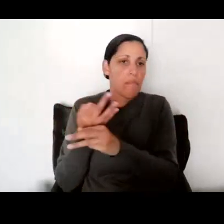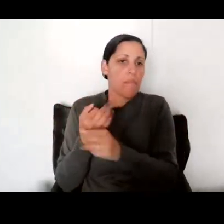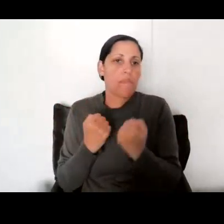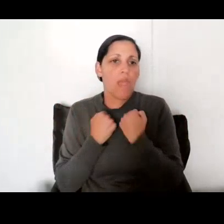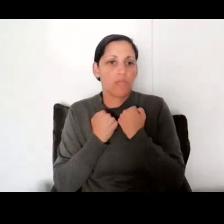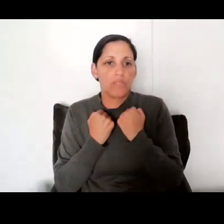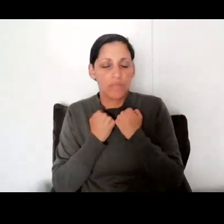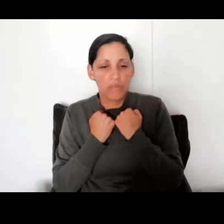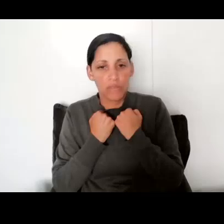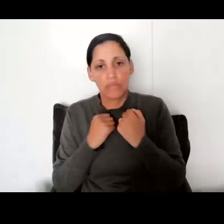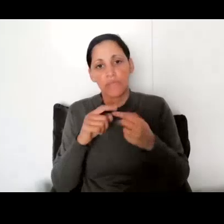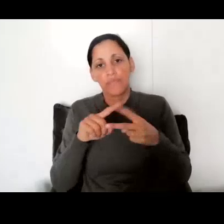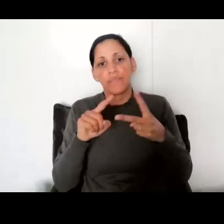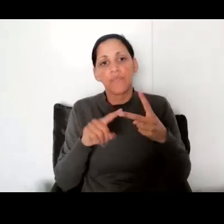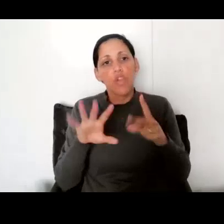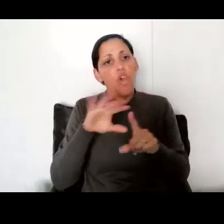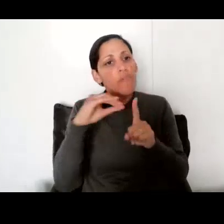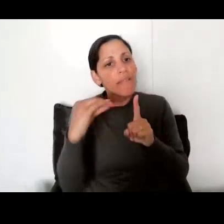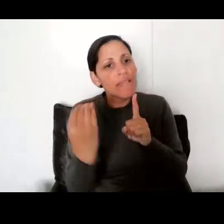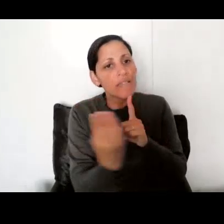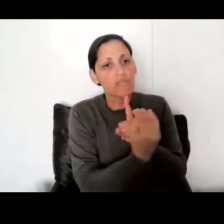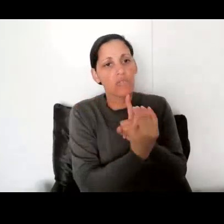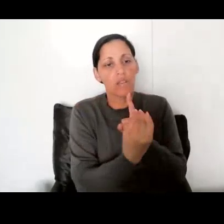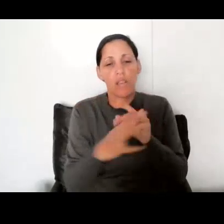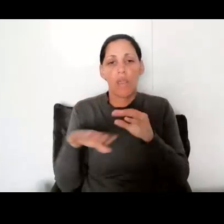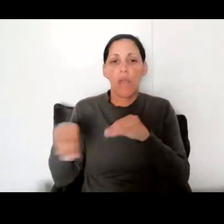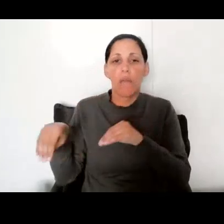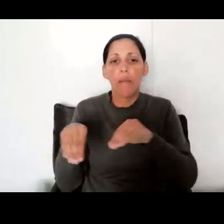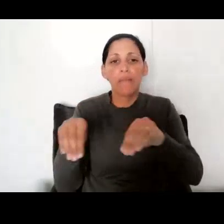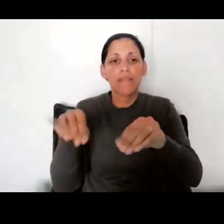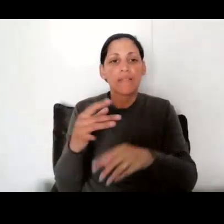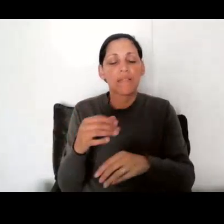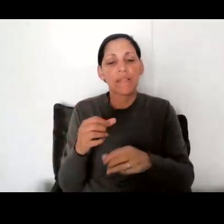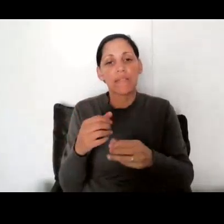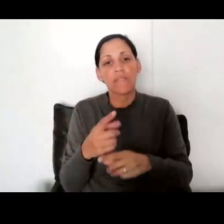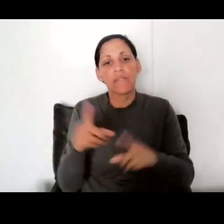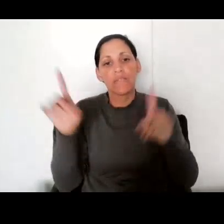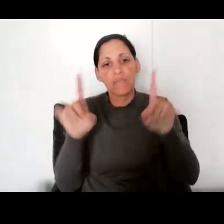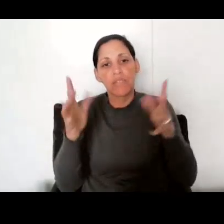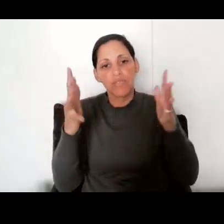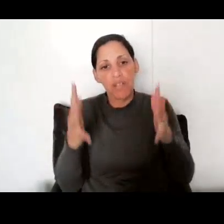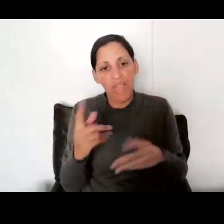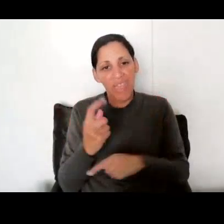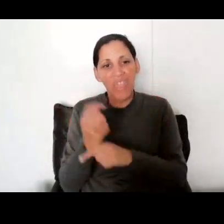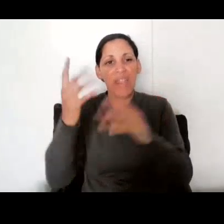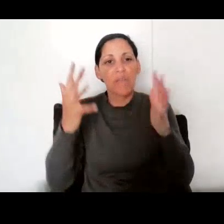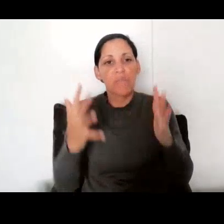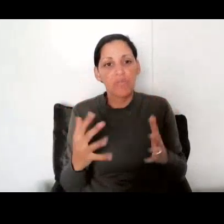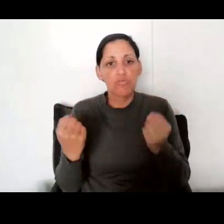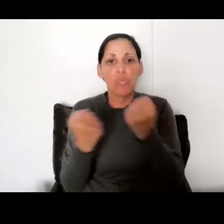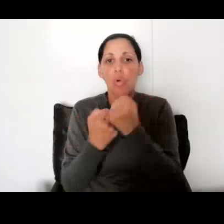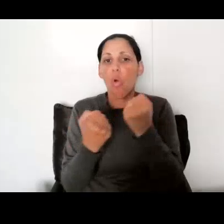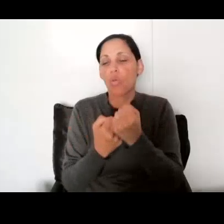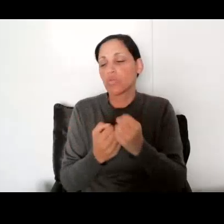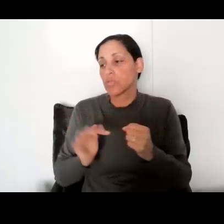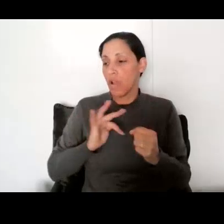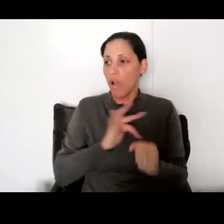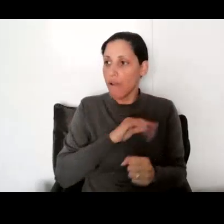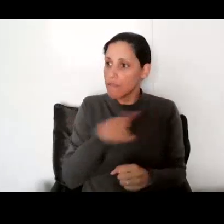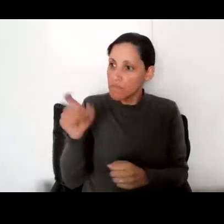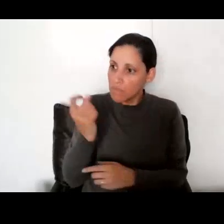the orientation and mobility specialists, therapists and support staff to really understand better where